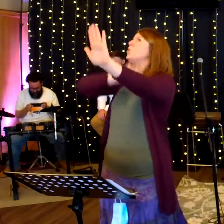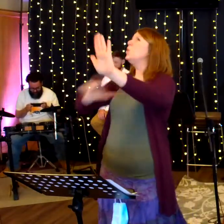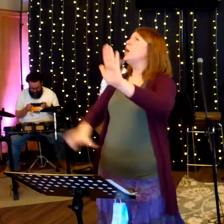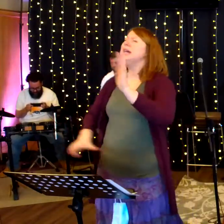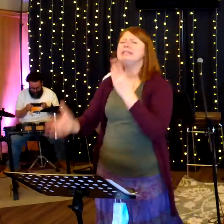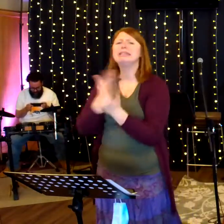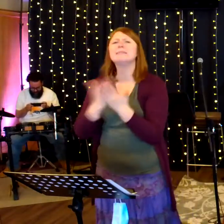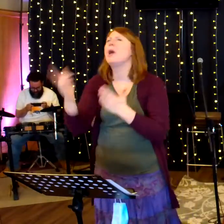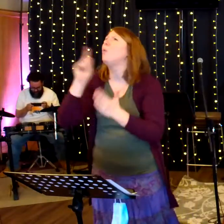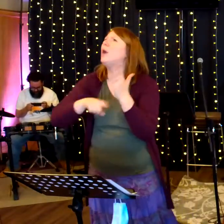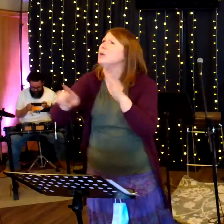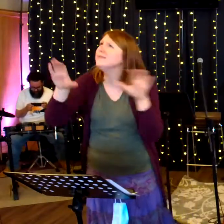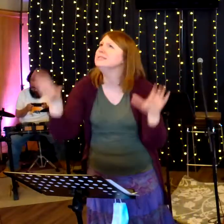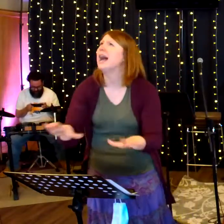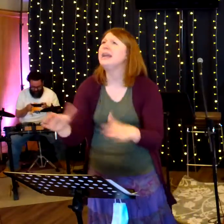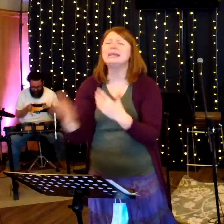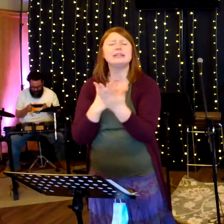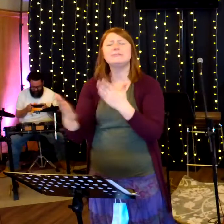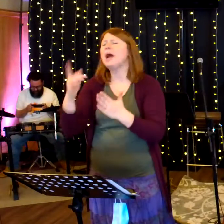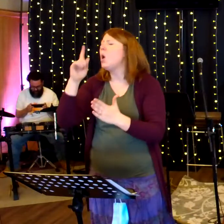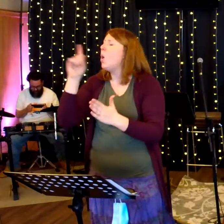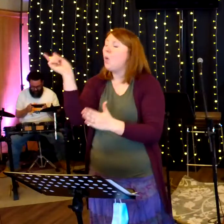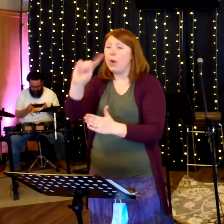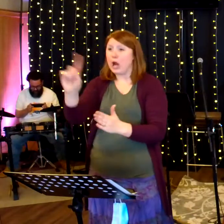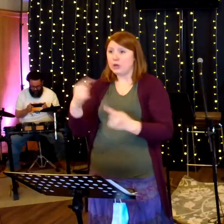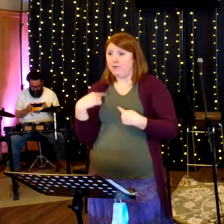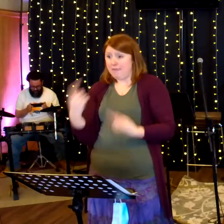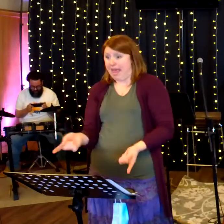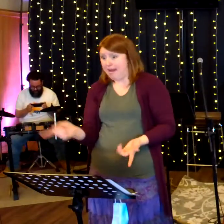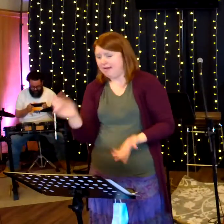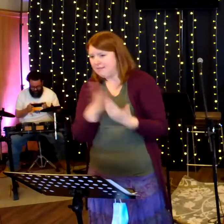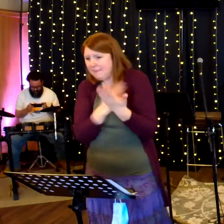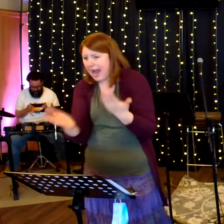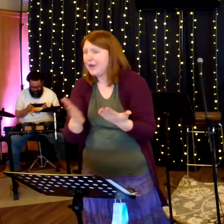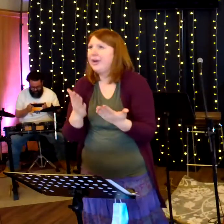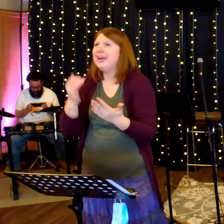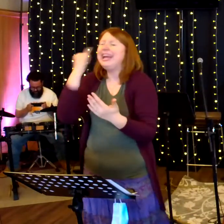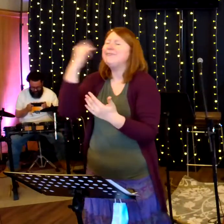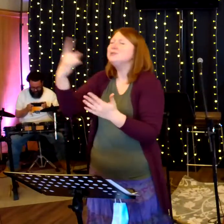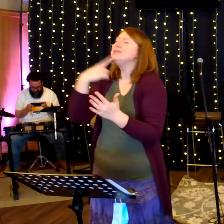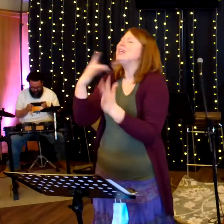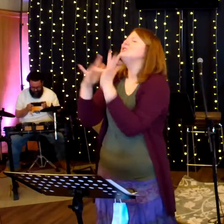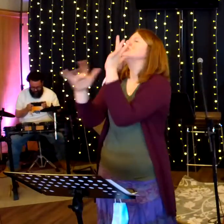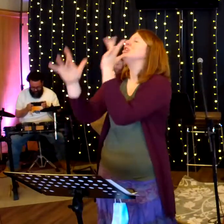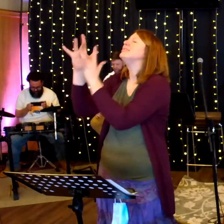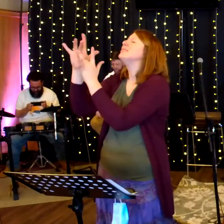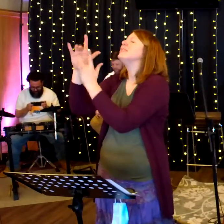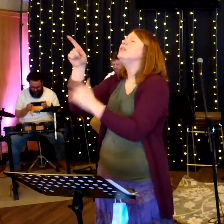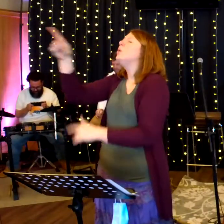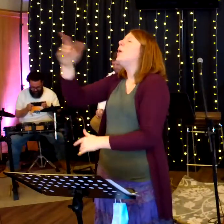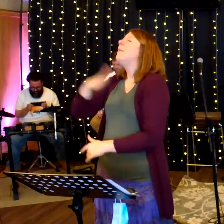been, anyone who calls on his name will be forgiven.